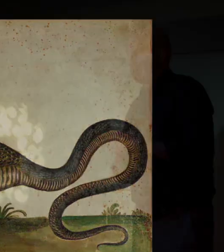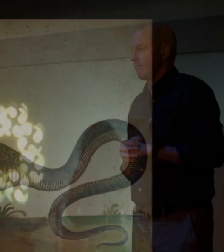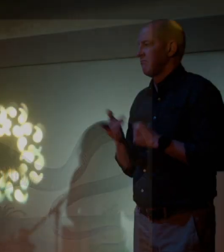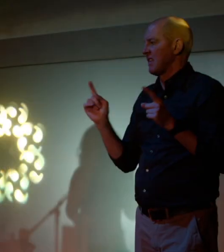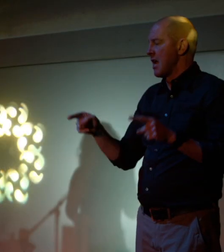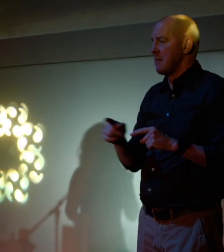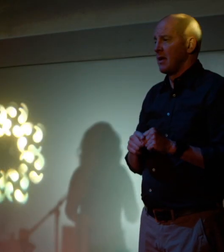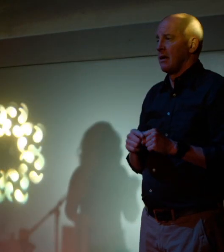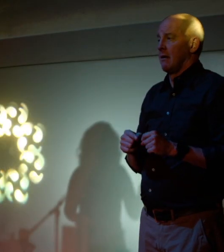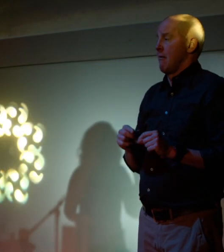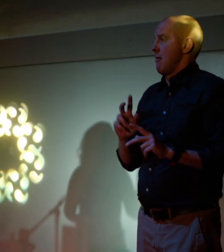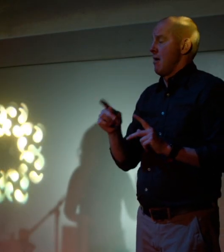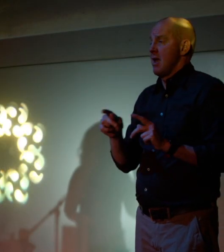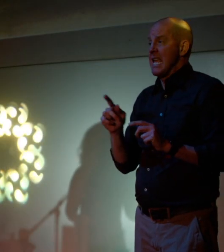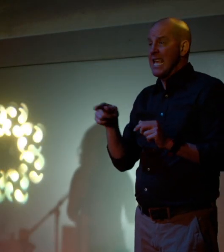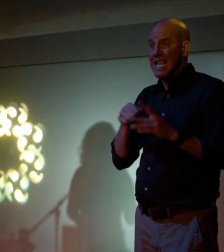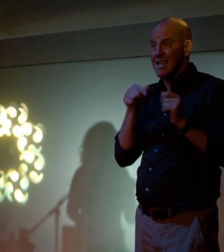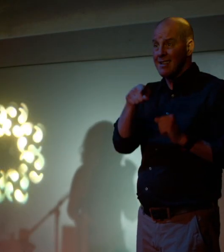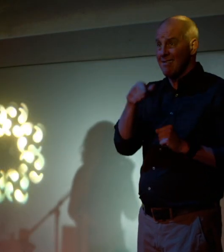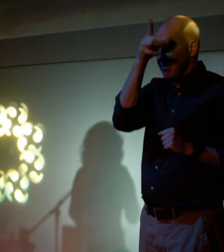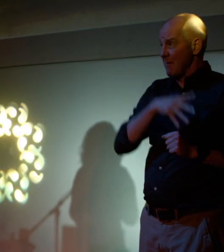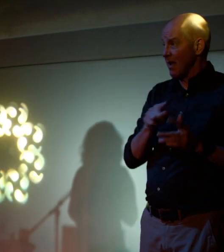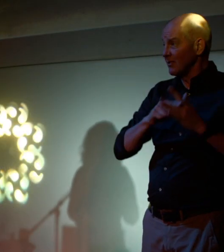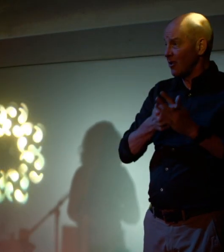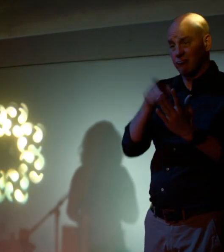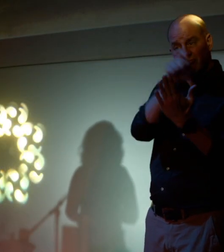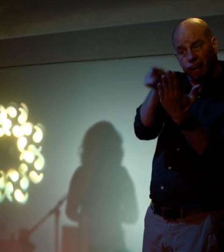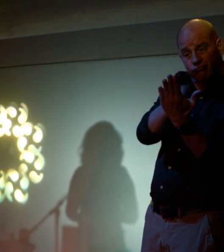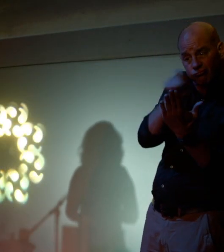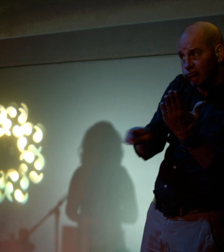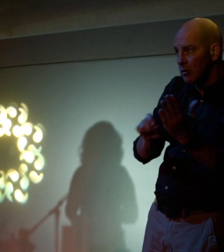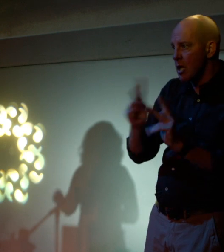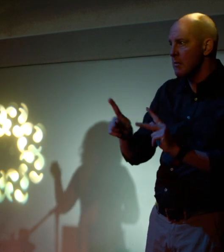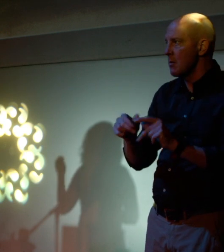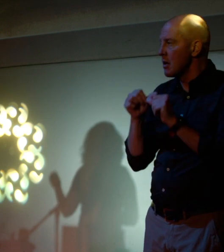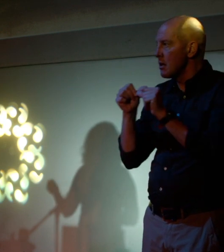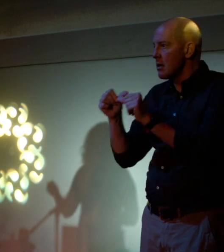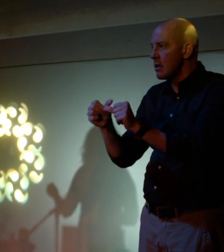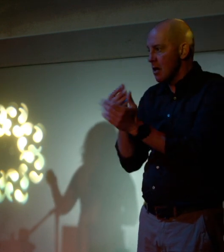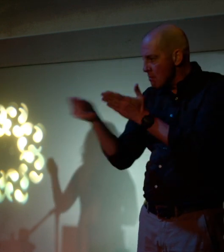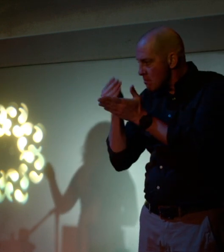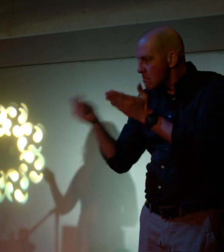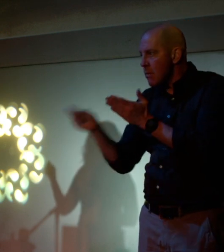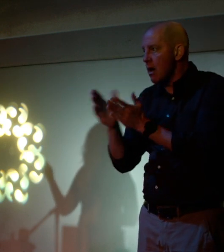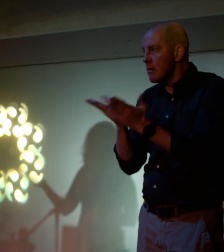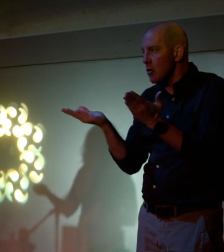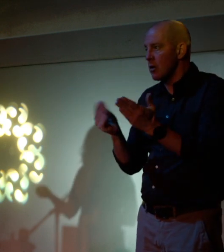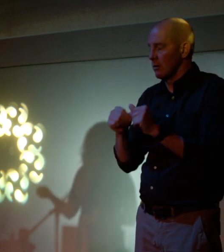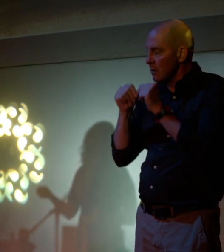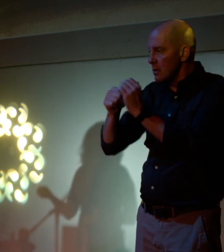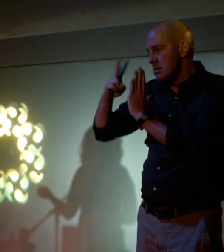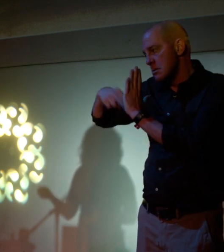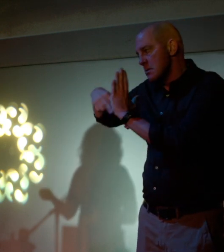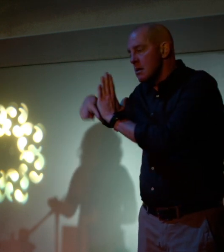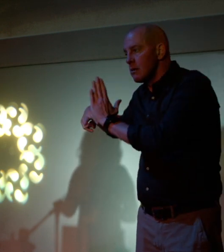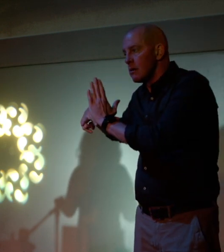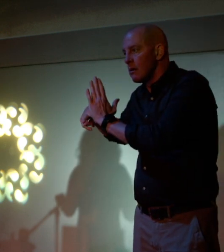supply, because as more people learned of the existence of the dragon, the more questions they